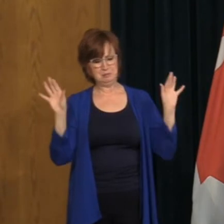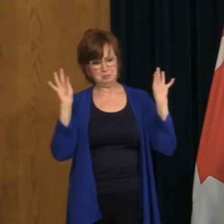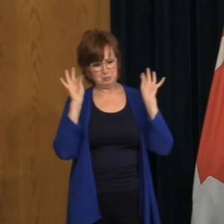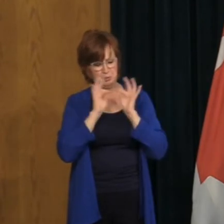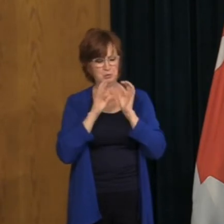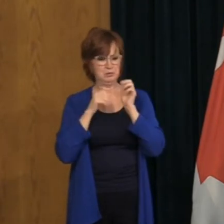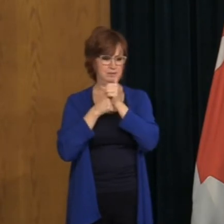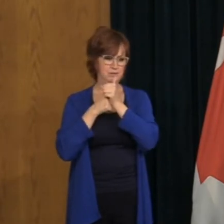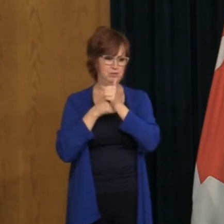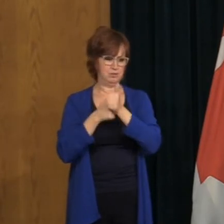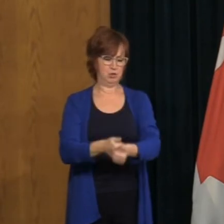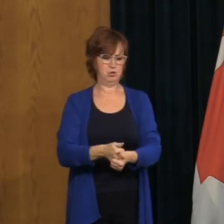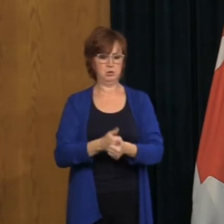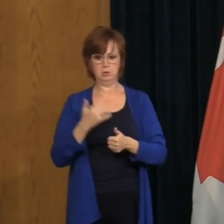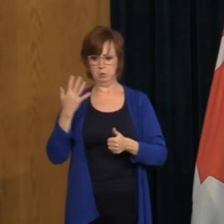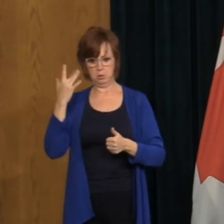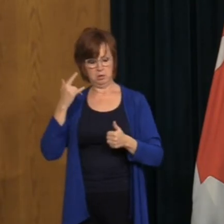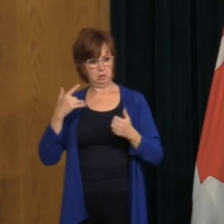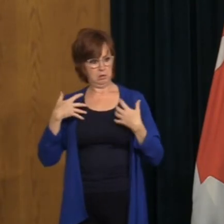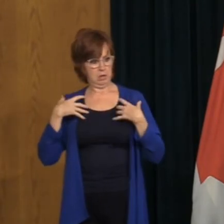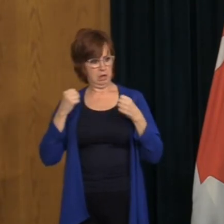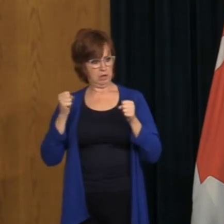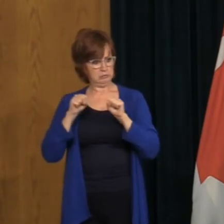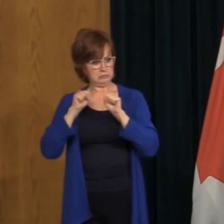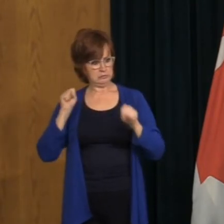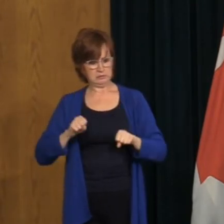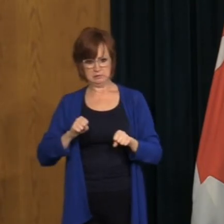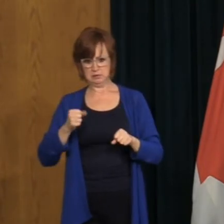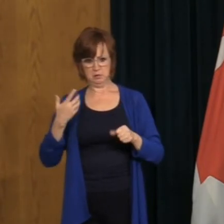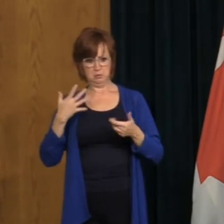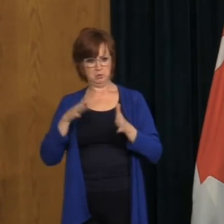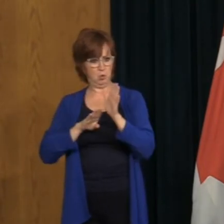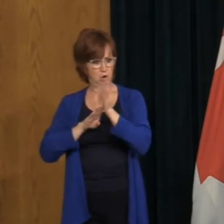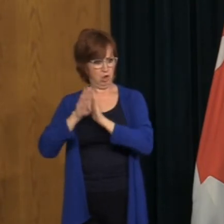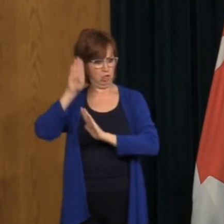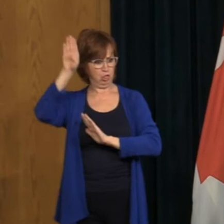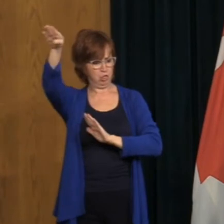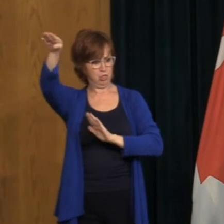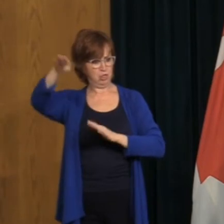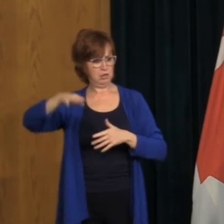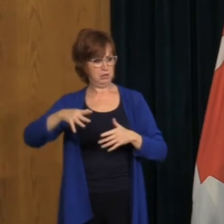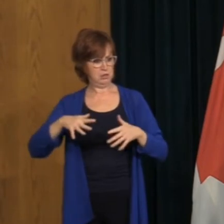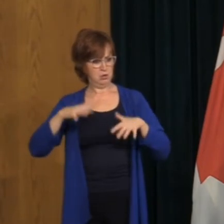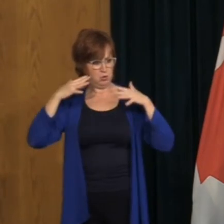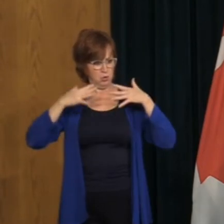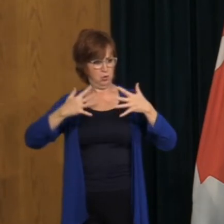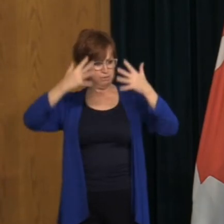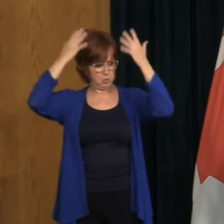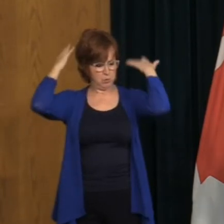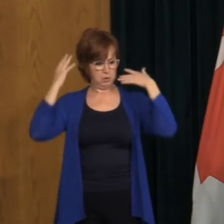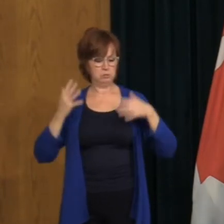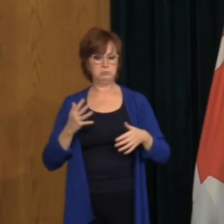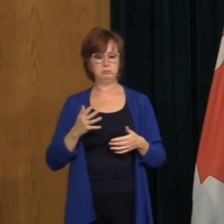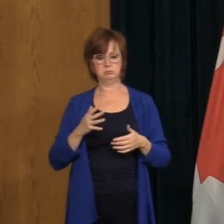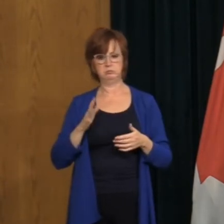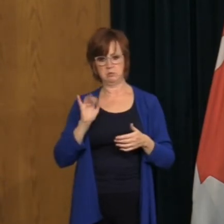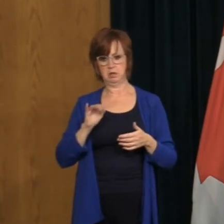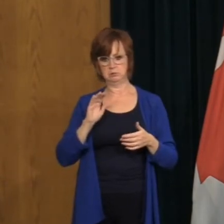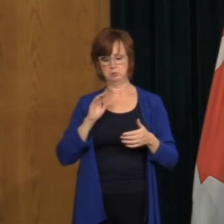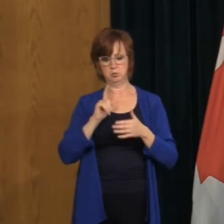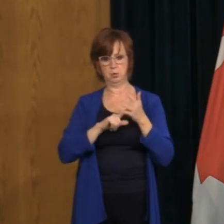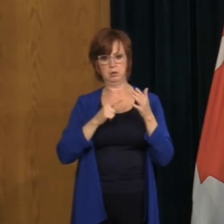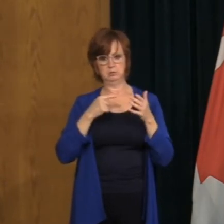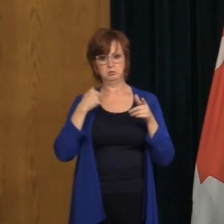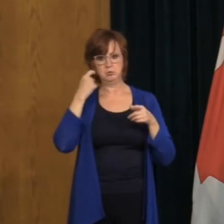so that we can reduce the fatalities here in the province. So that is that is how we have